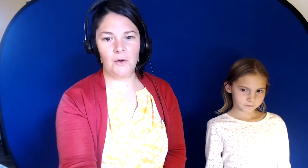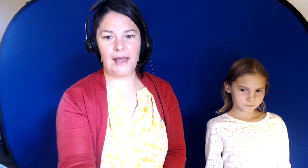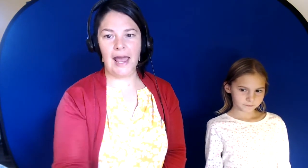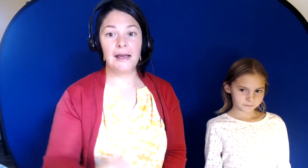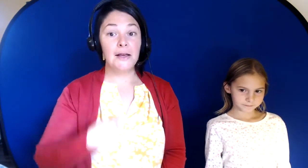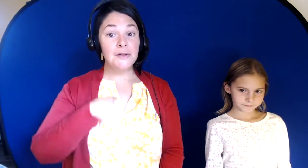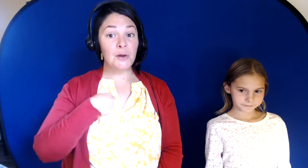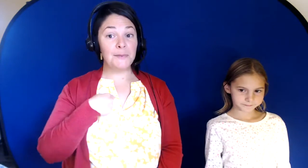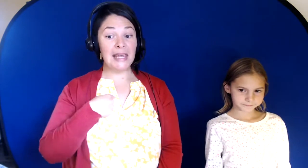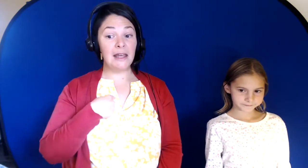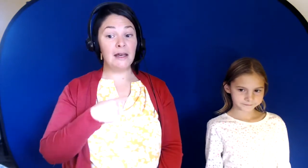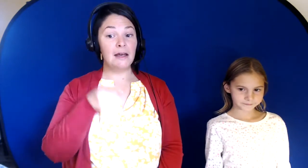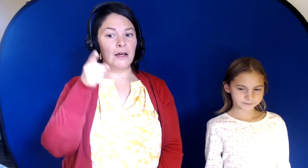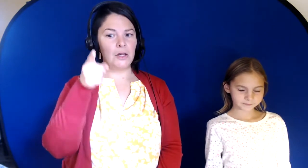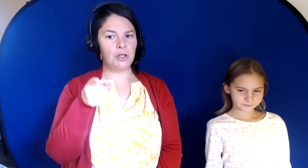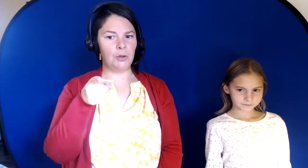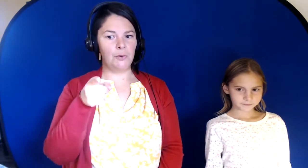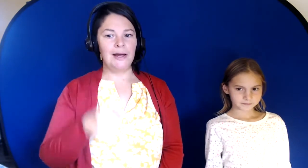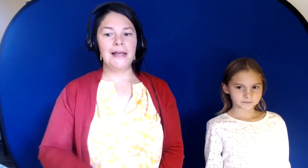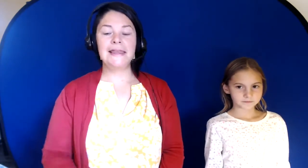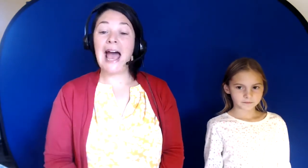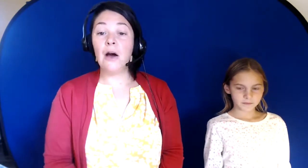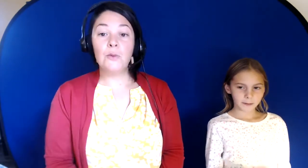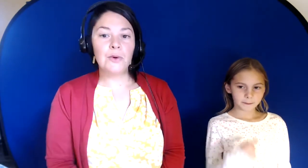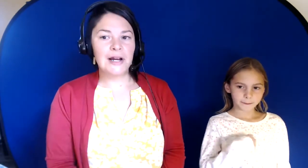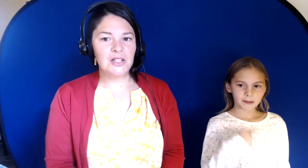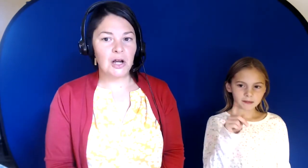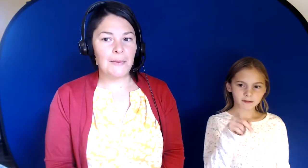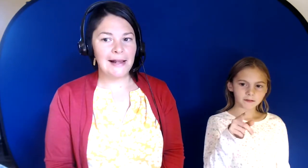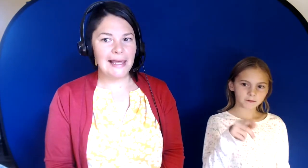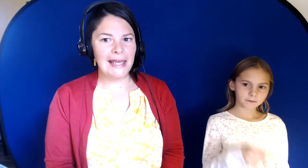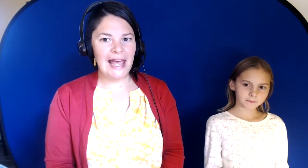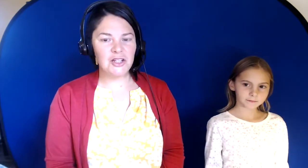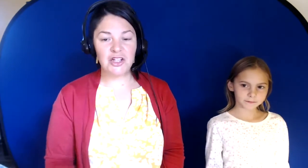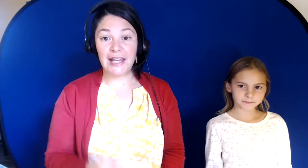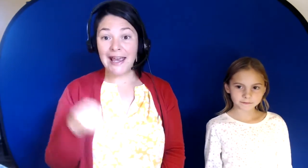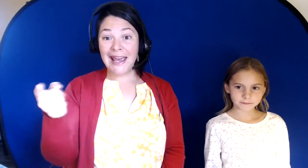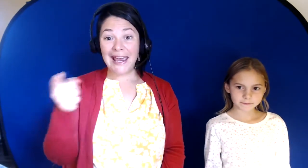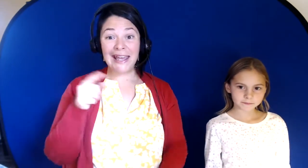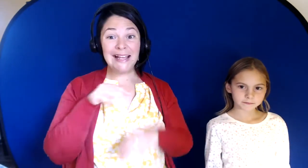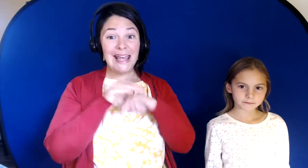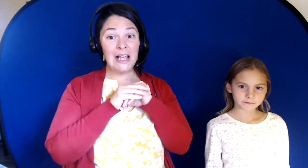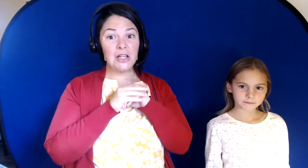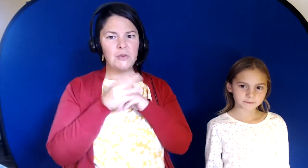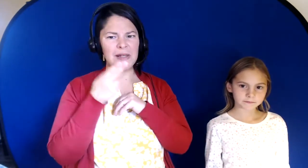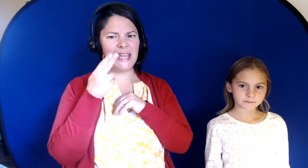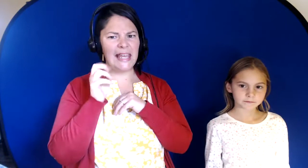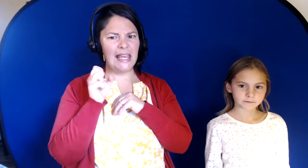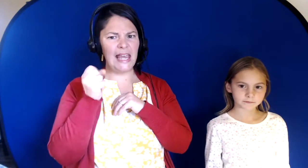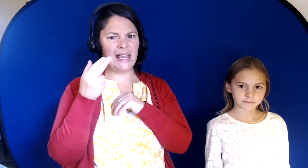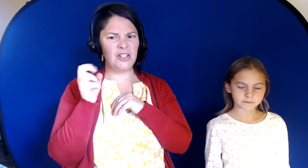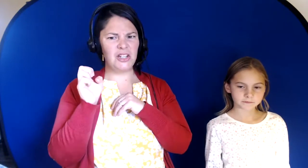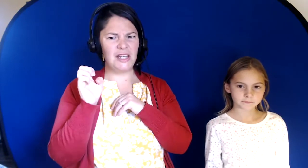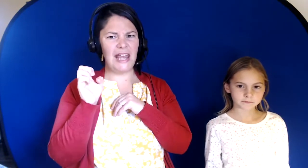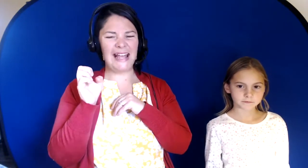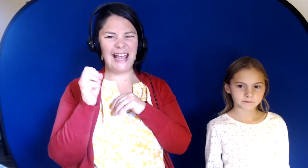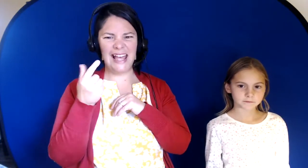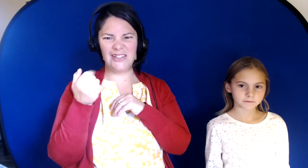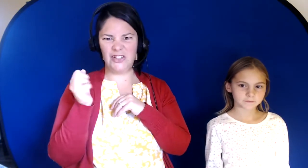Okay. So me, you. Now we're going to talk about he and she. In English, we say he and she, and it has gender